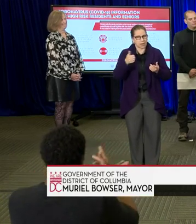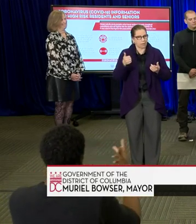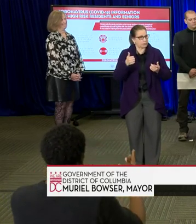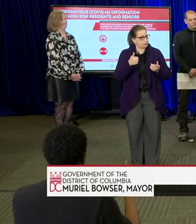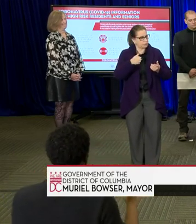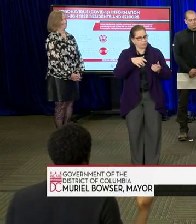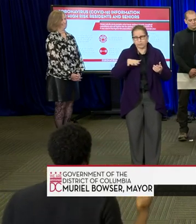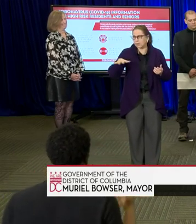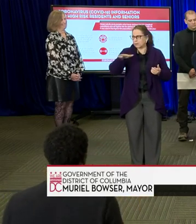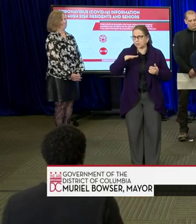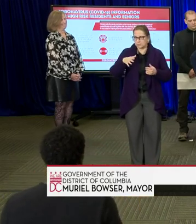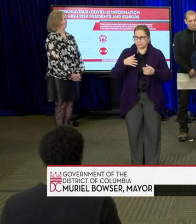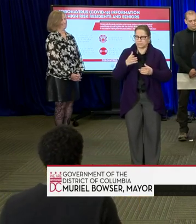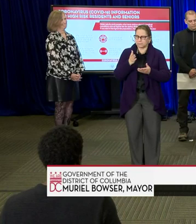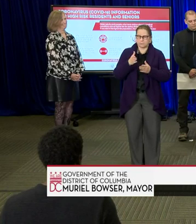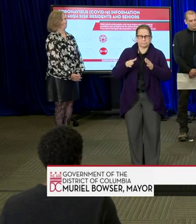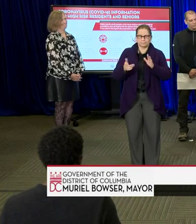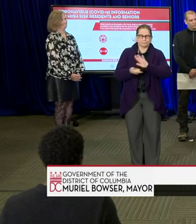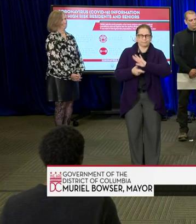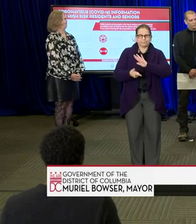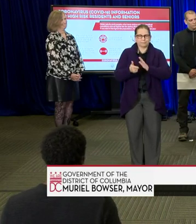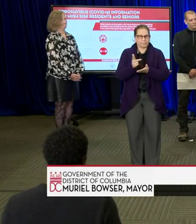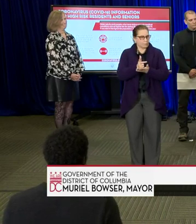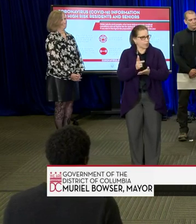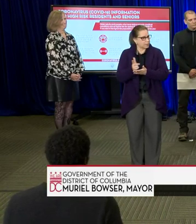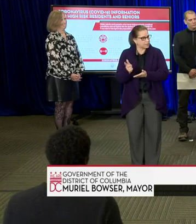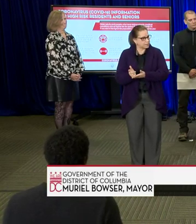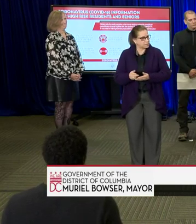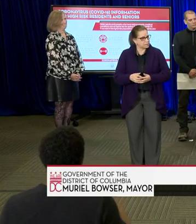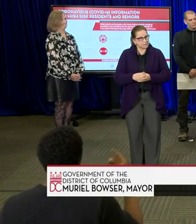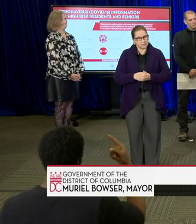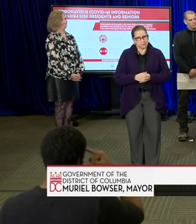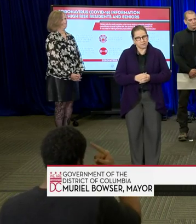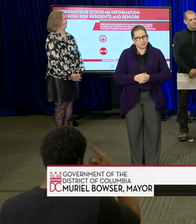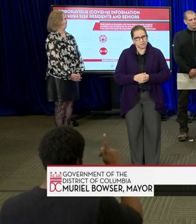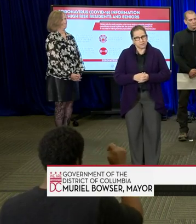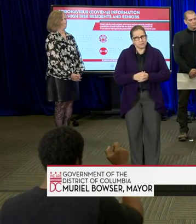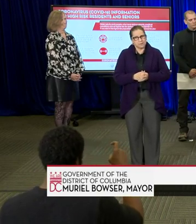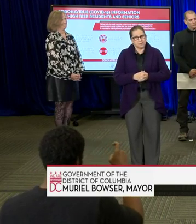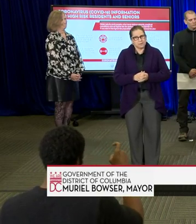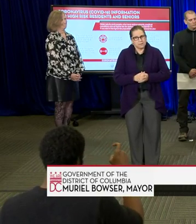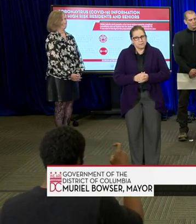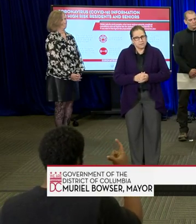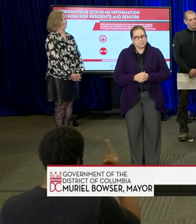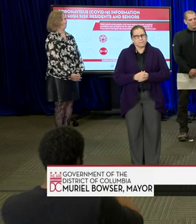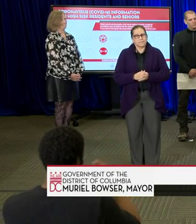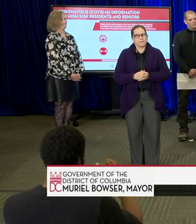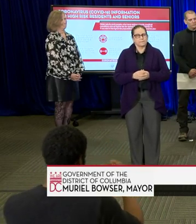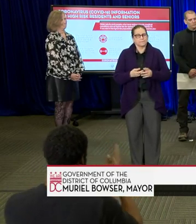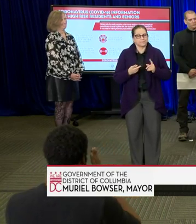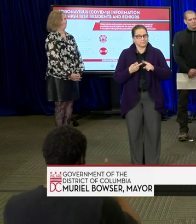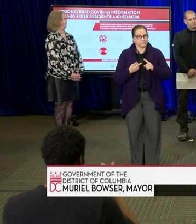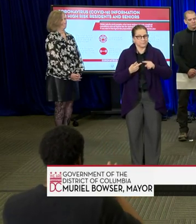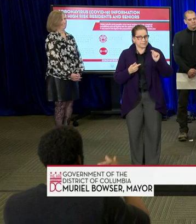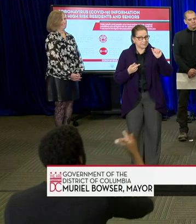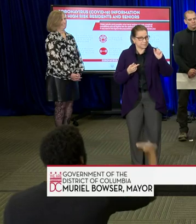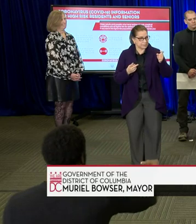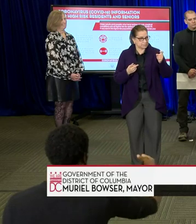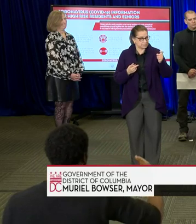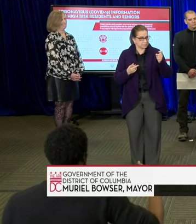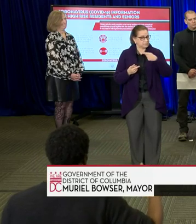our tax deadline will be extended to coincide with the feds. There was a question if we need to